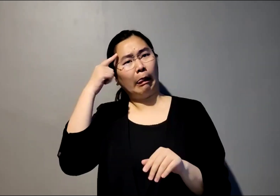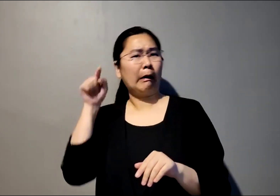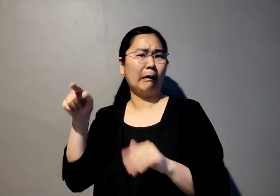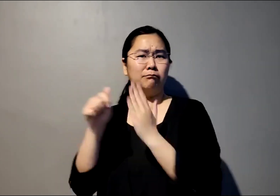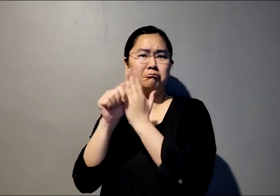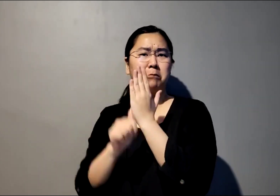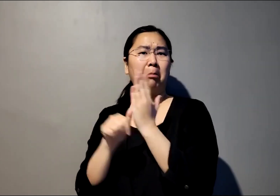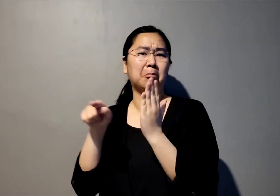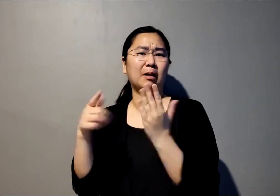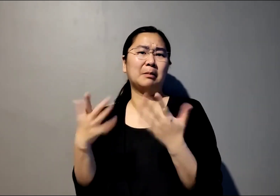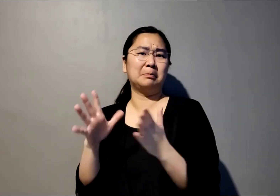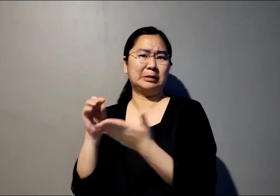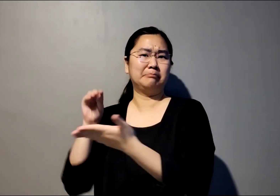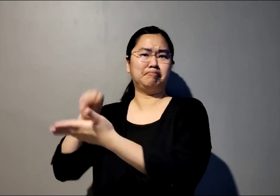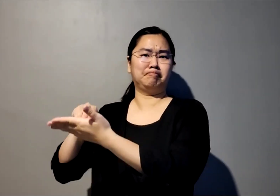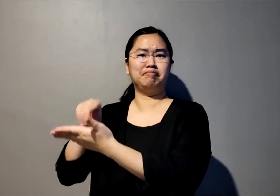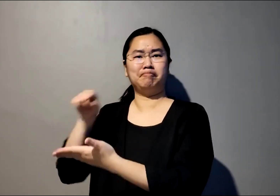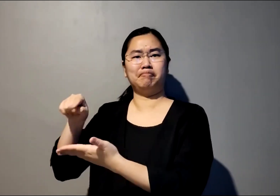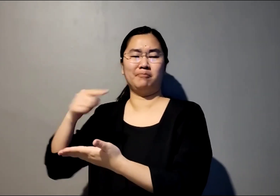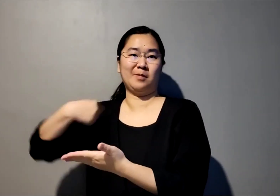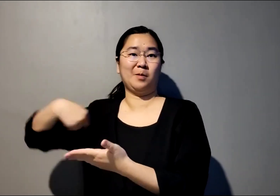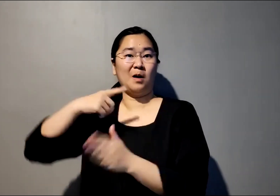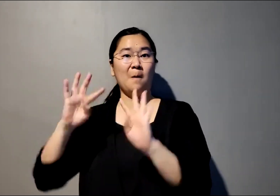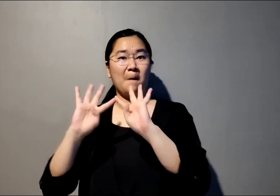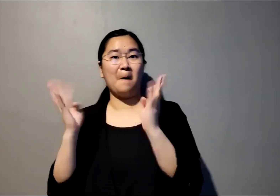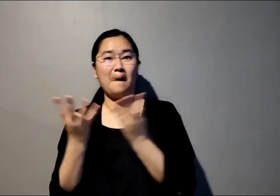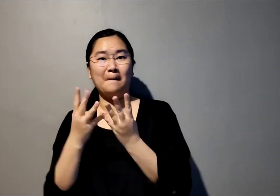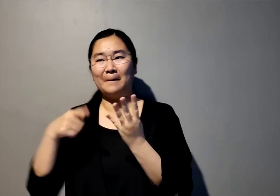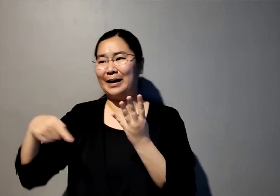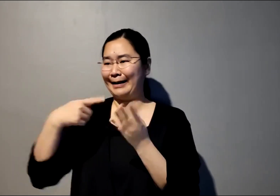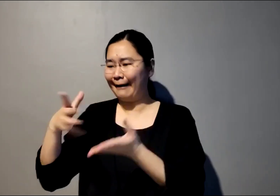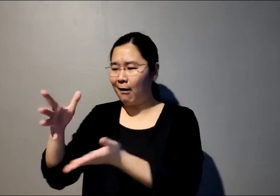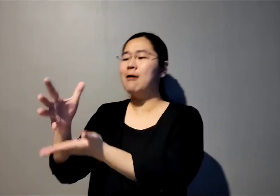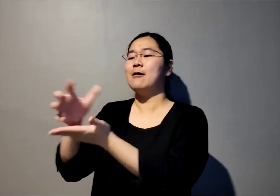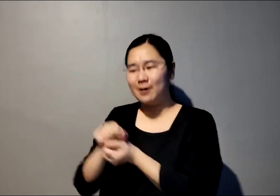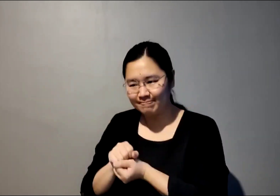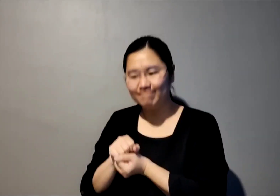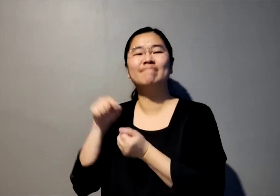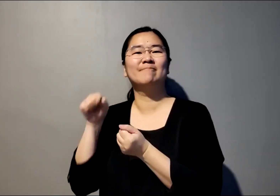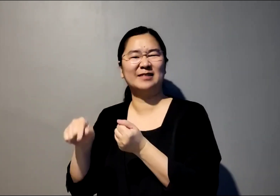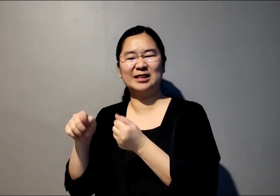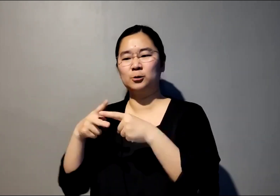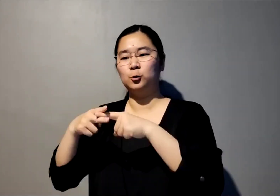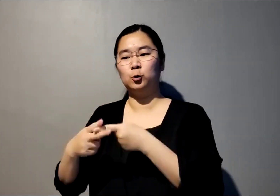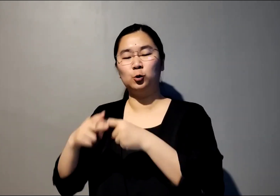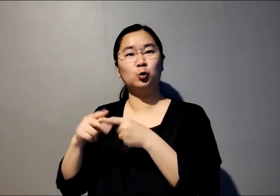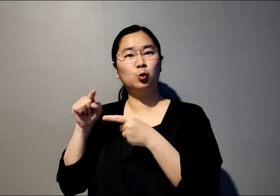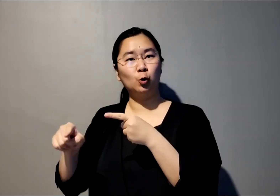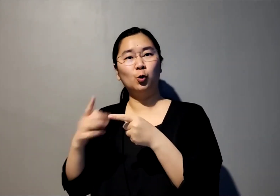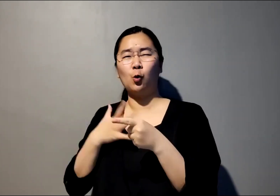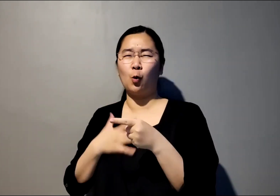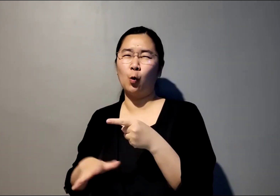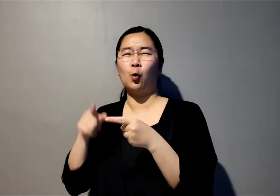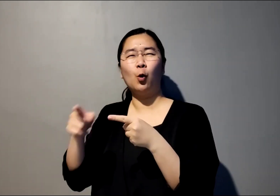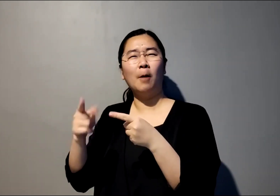of Article 32. And the declaration is derived exactly, conceptually, I would say, from the